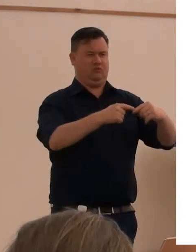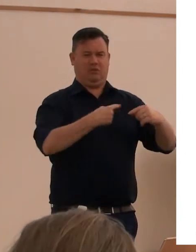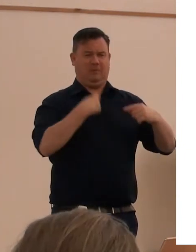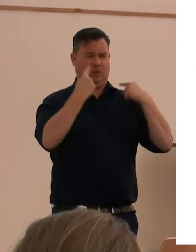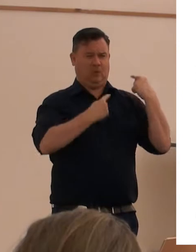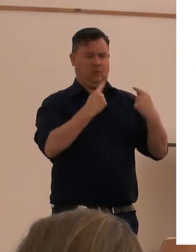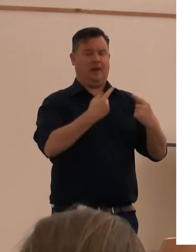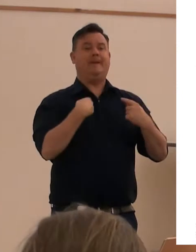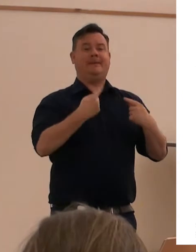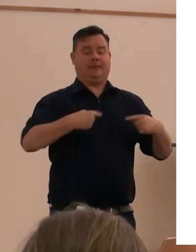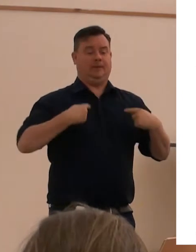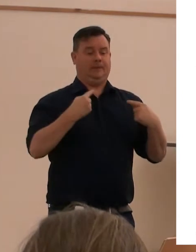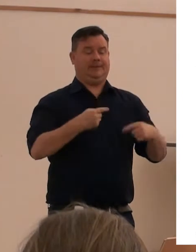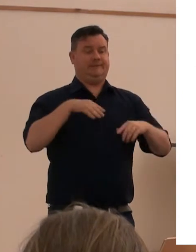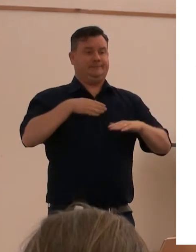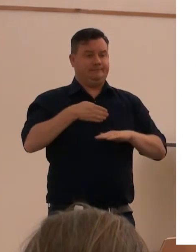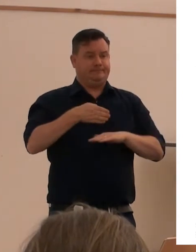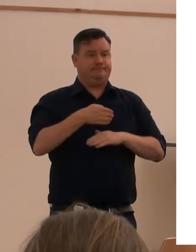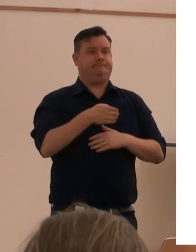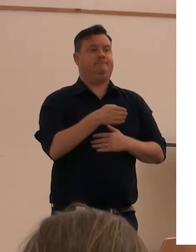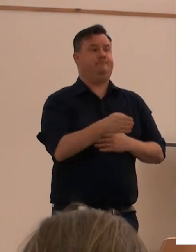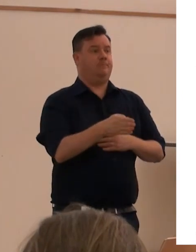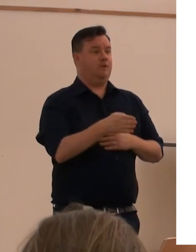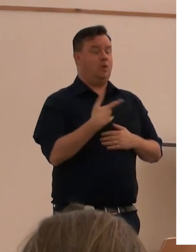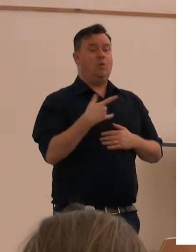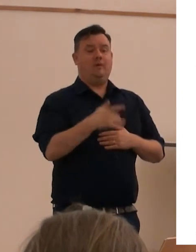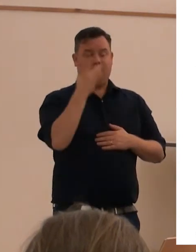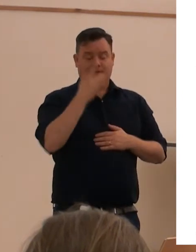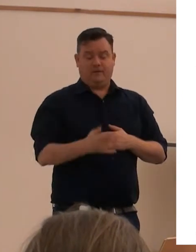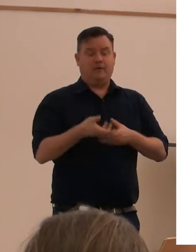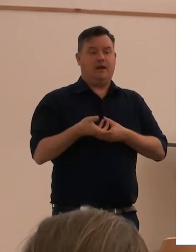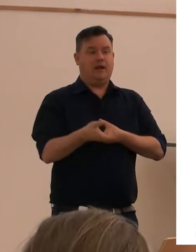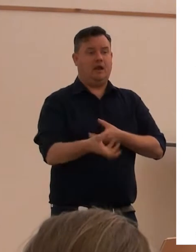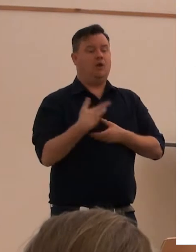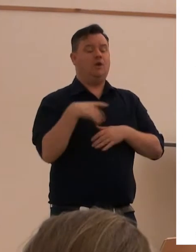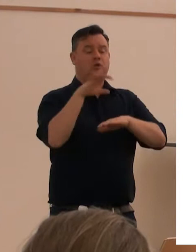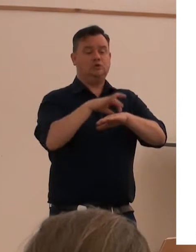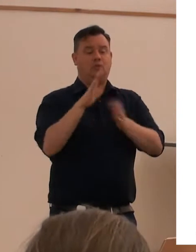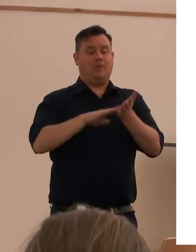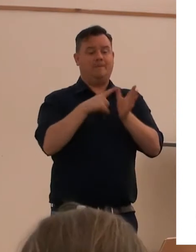wheeled in with a prosthetic leg with a big Doc Martin boot.